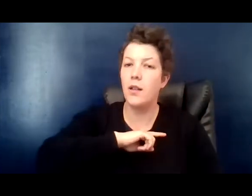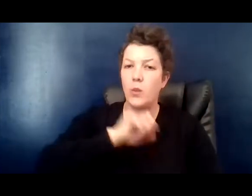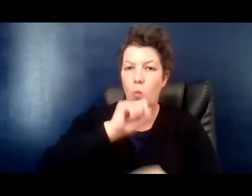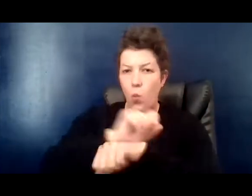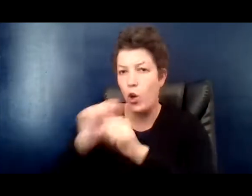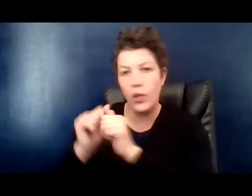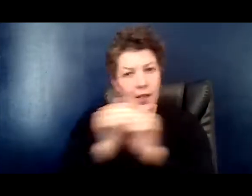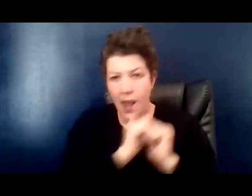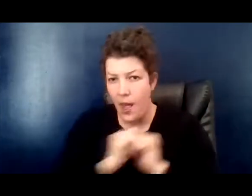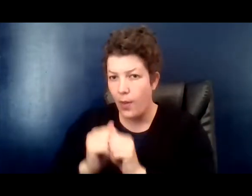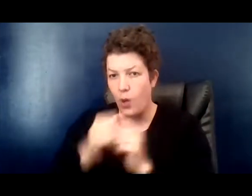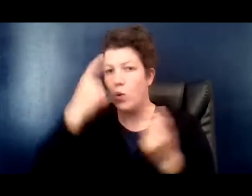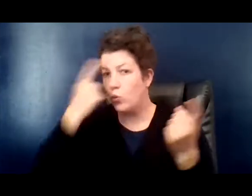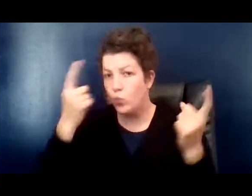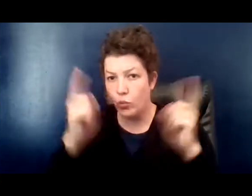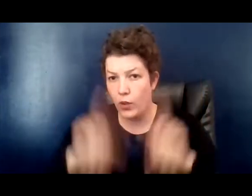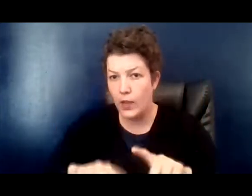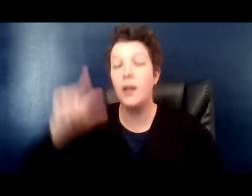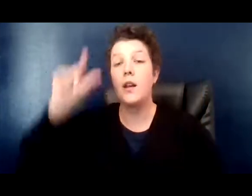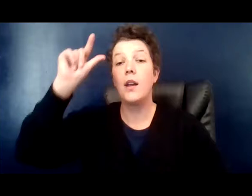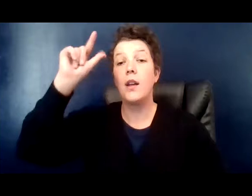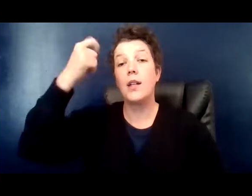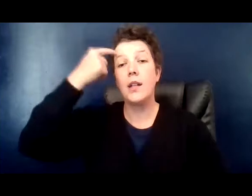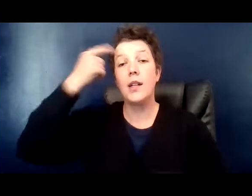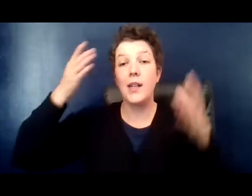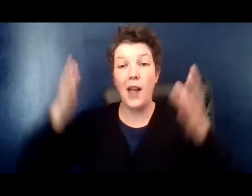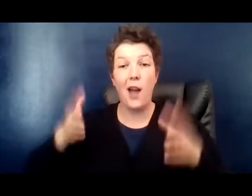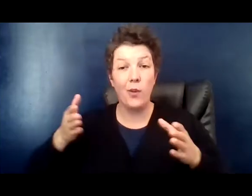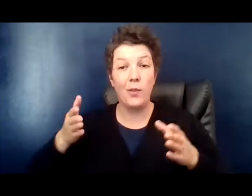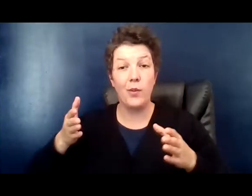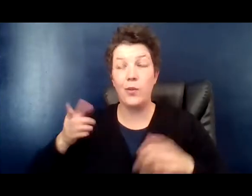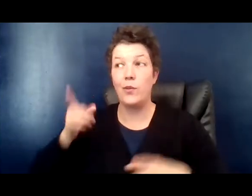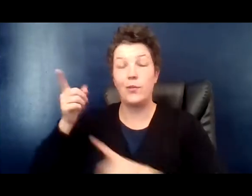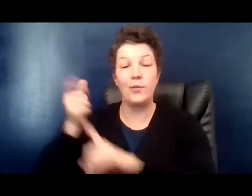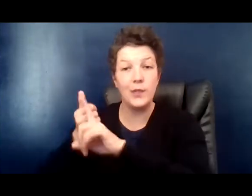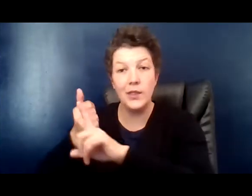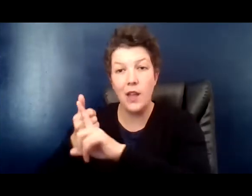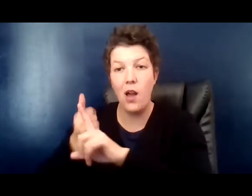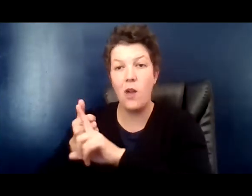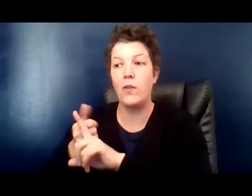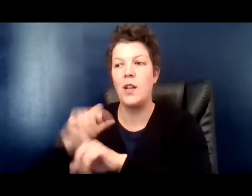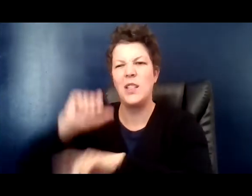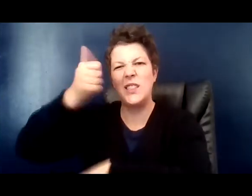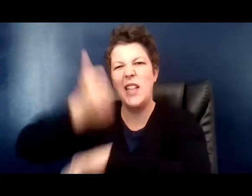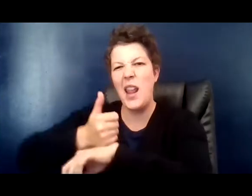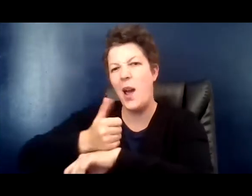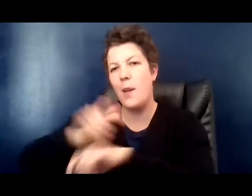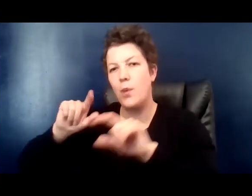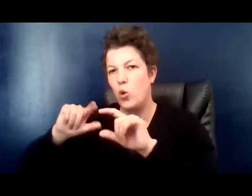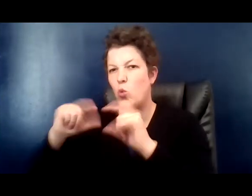governor's put together an economic recovery group, and this group that he's put together